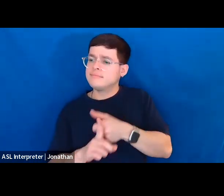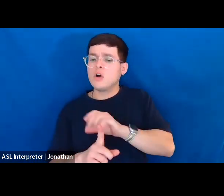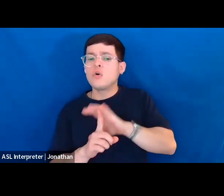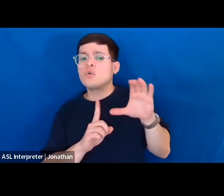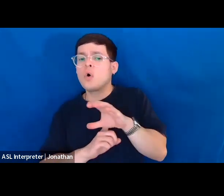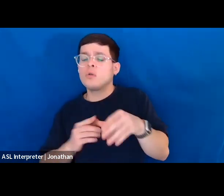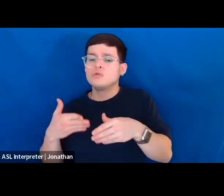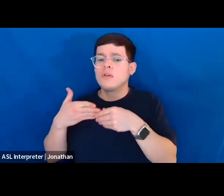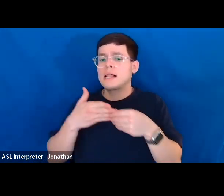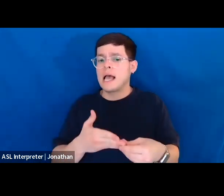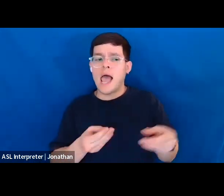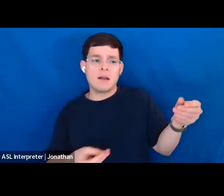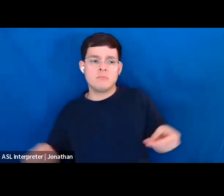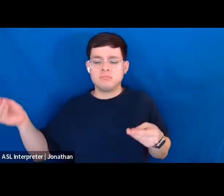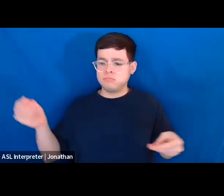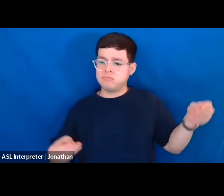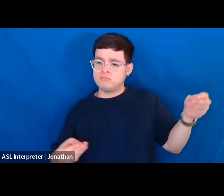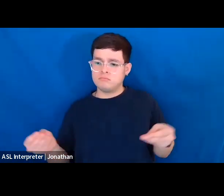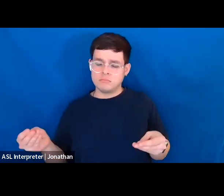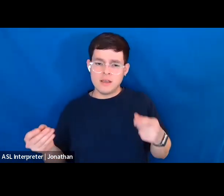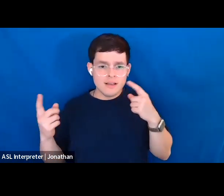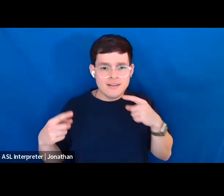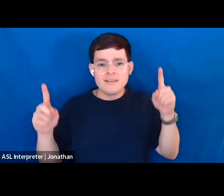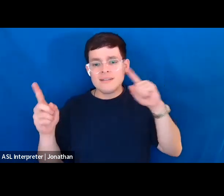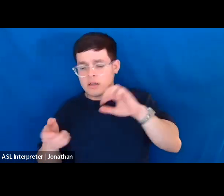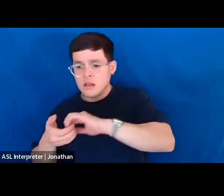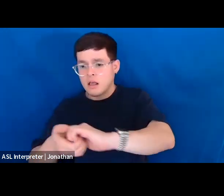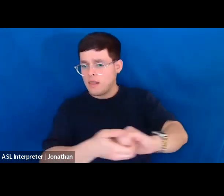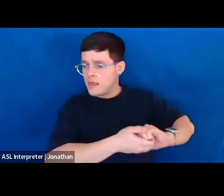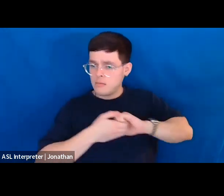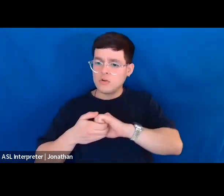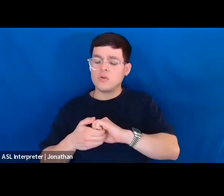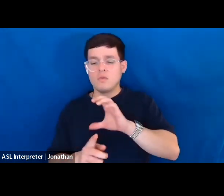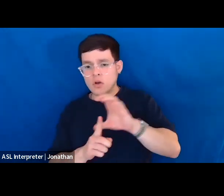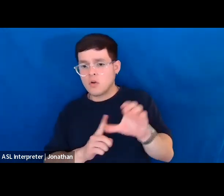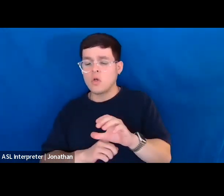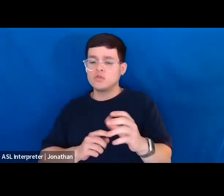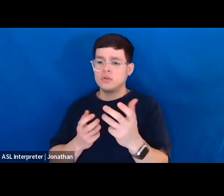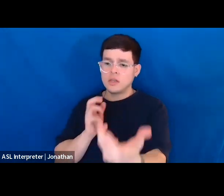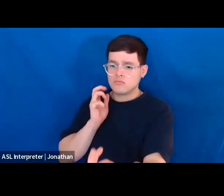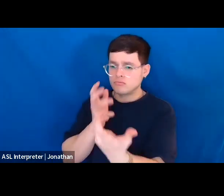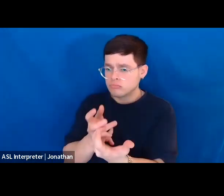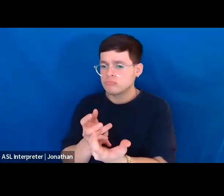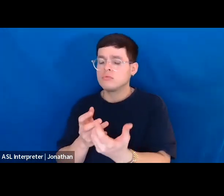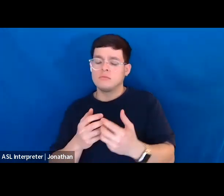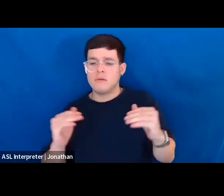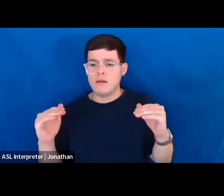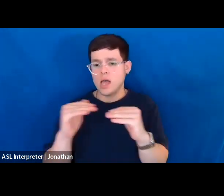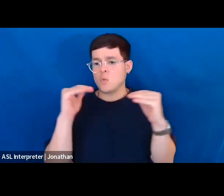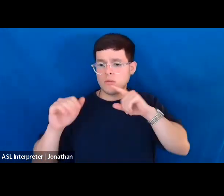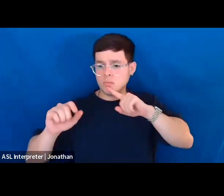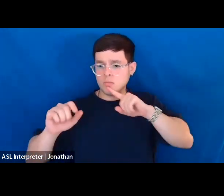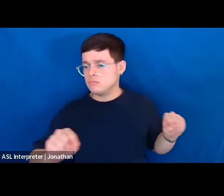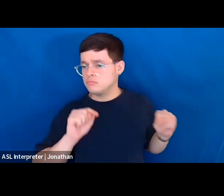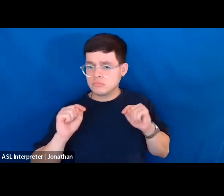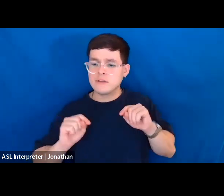will allow for collaborative and culturally responsive, equitable evaluation. This gives